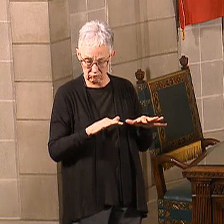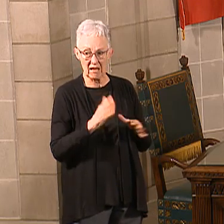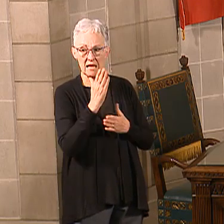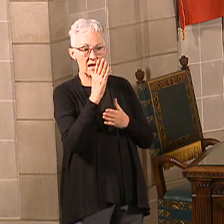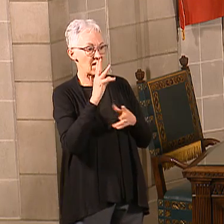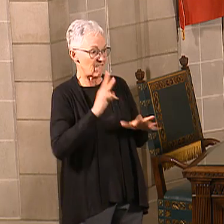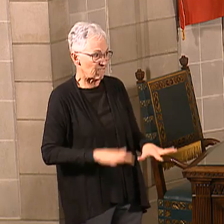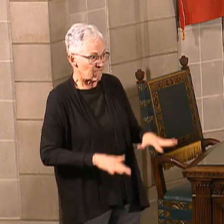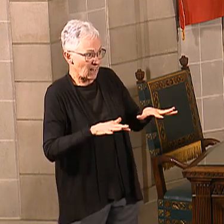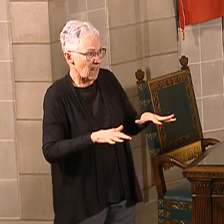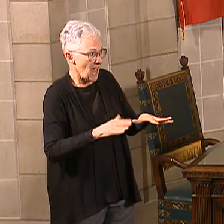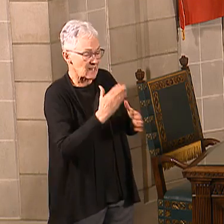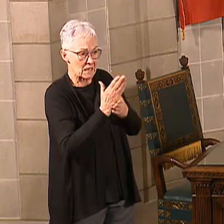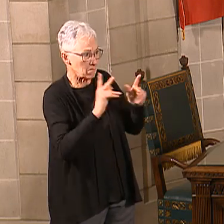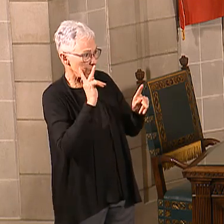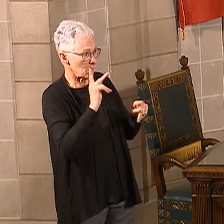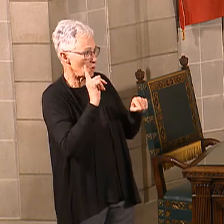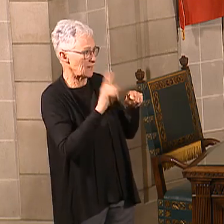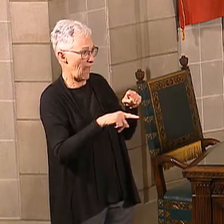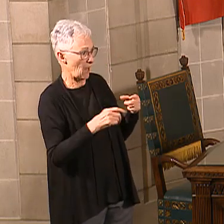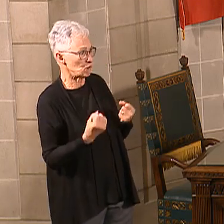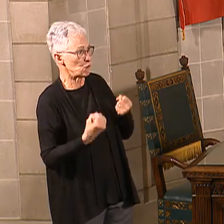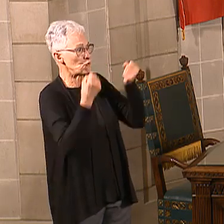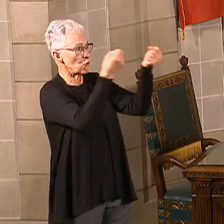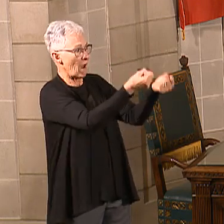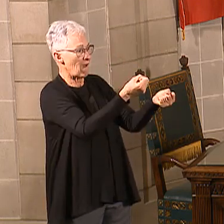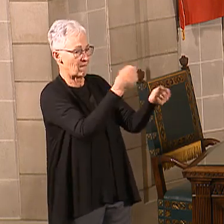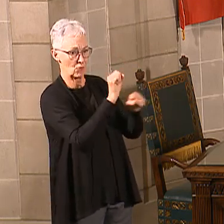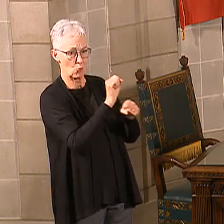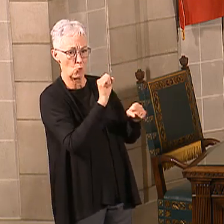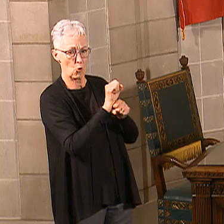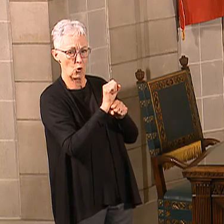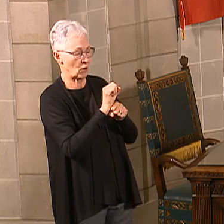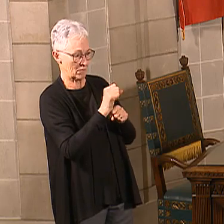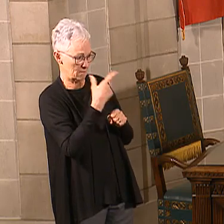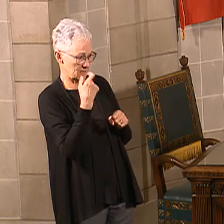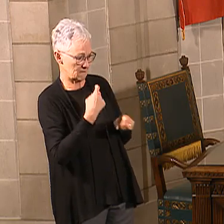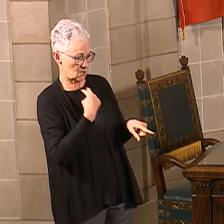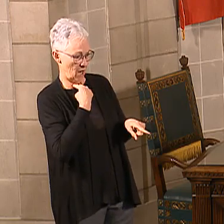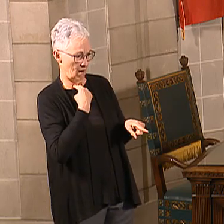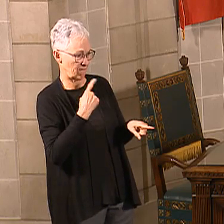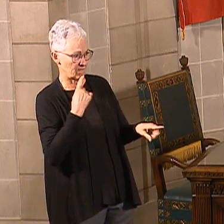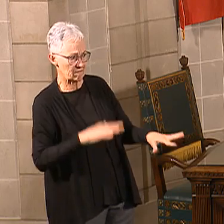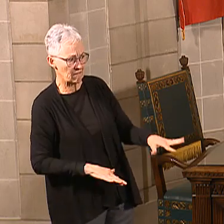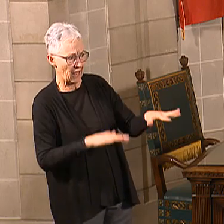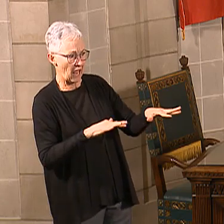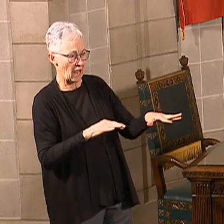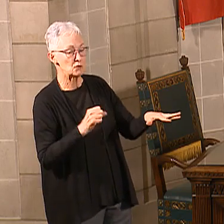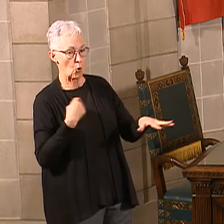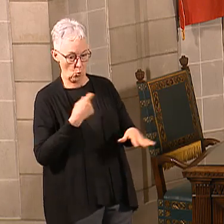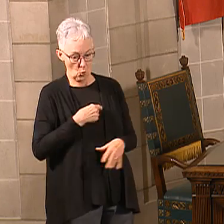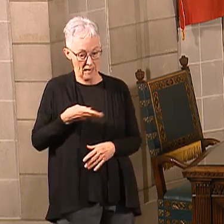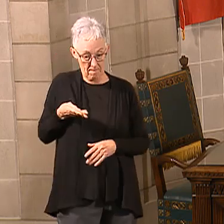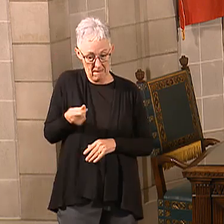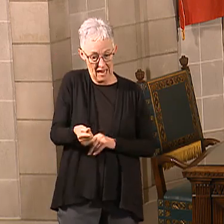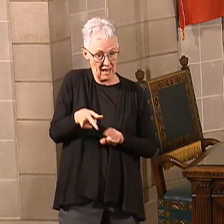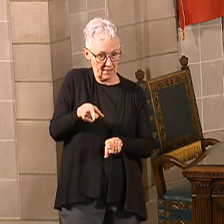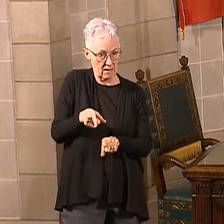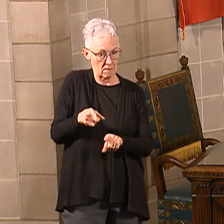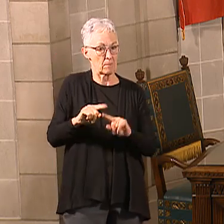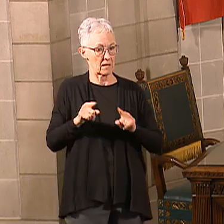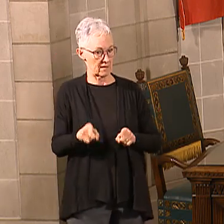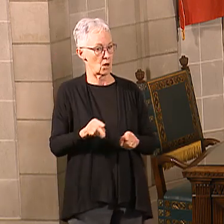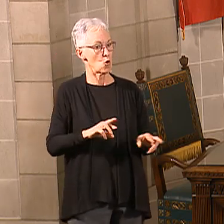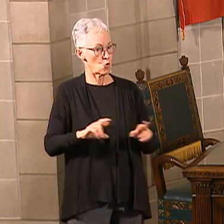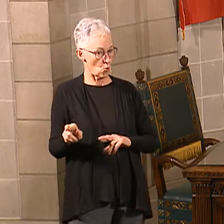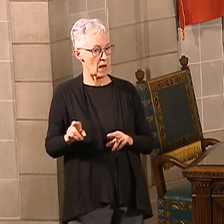location. They were ready, willing, able to work. We just weren't able to provide them from a workplace to be able to deliver on their mission. And